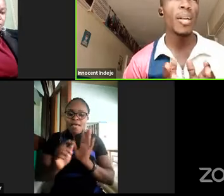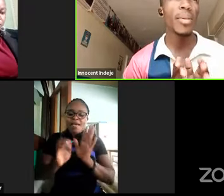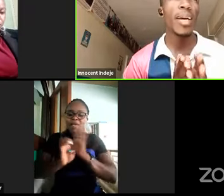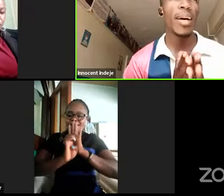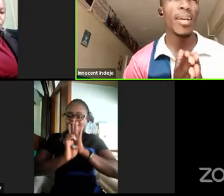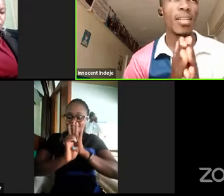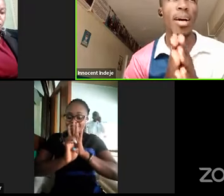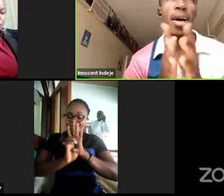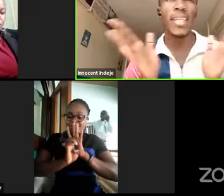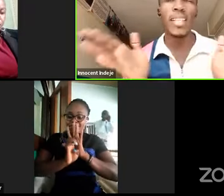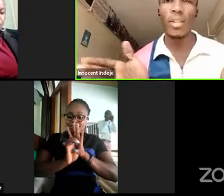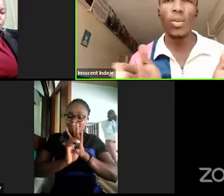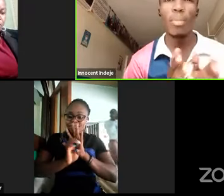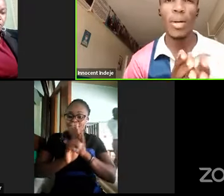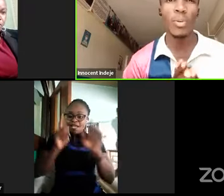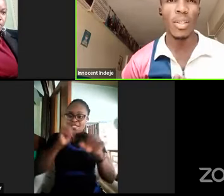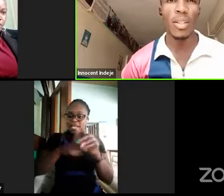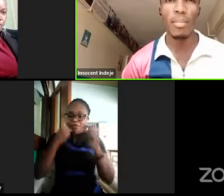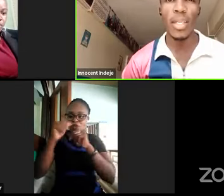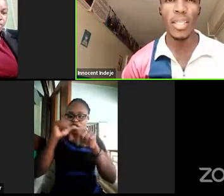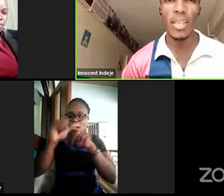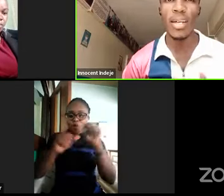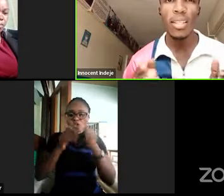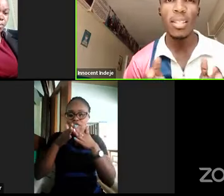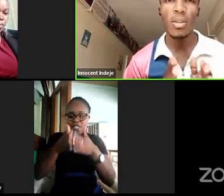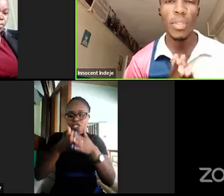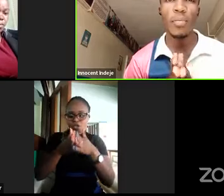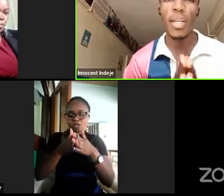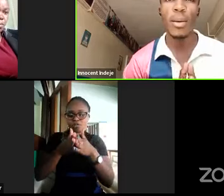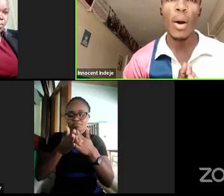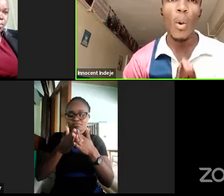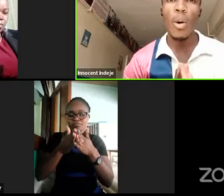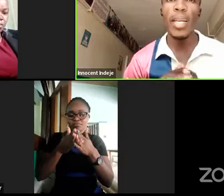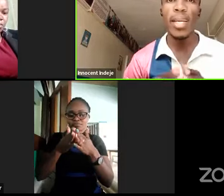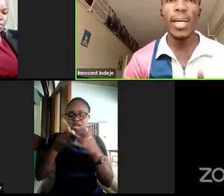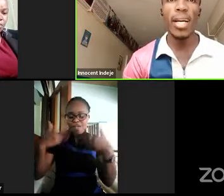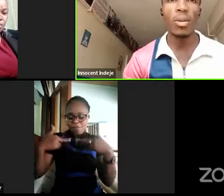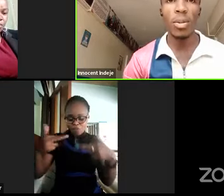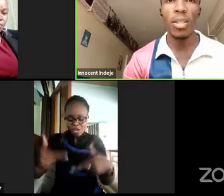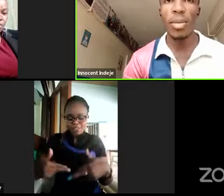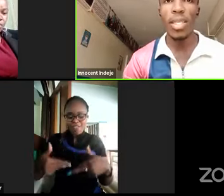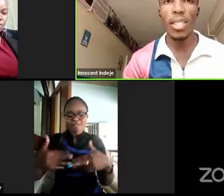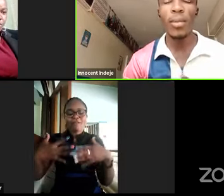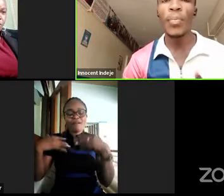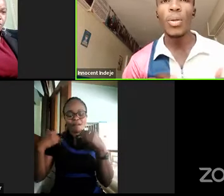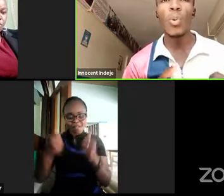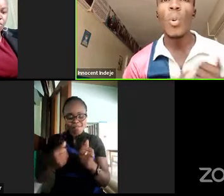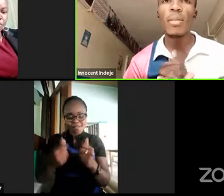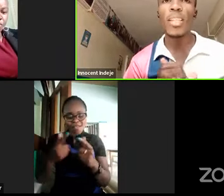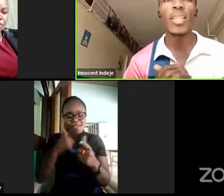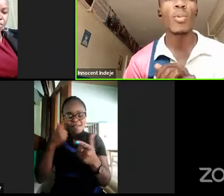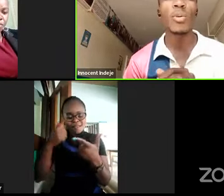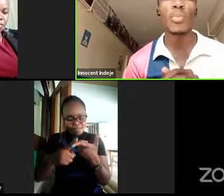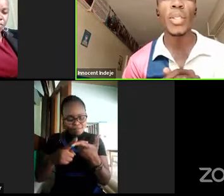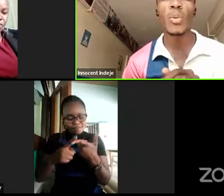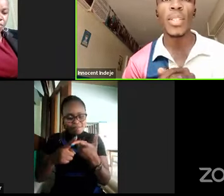specifically an interest on persons with disabilities, and this is specifically women and girls with disabilities. So one of the things I want to speak to is the